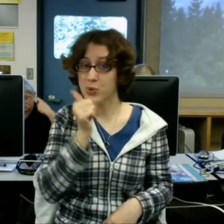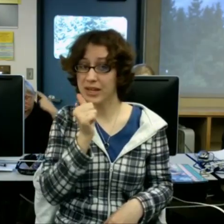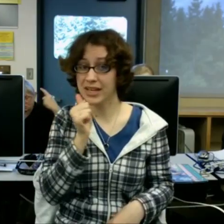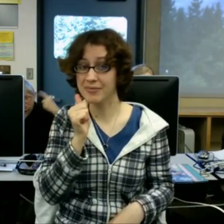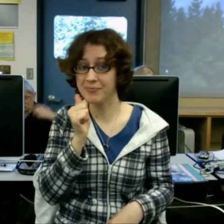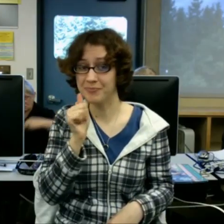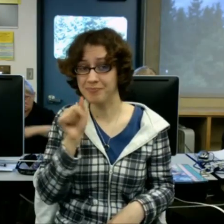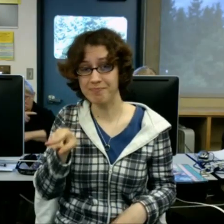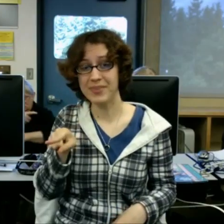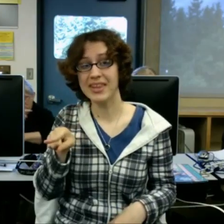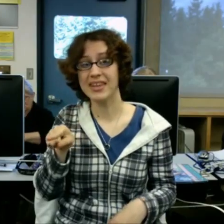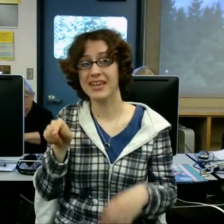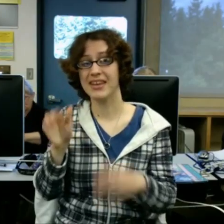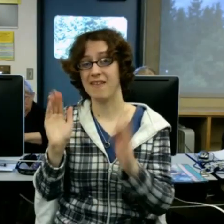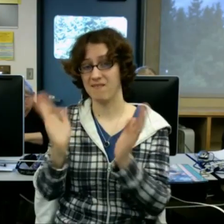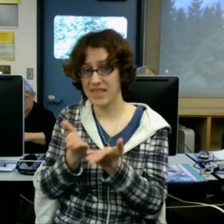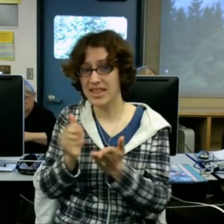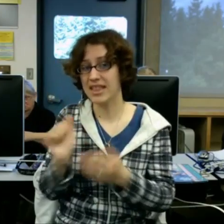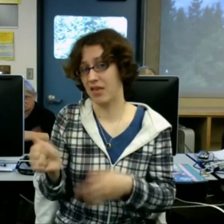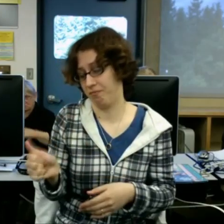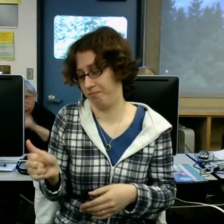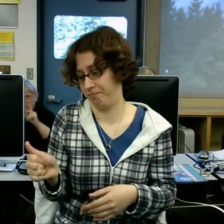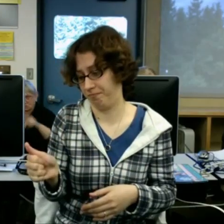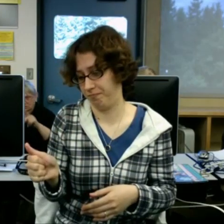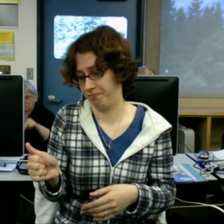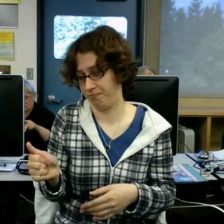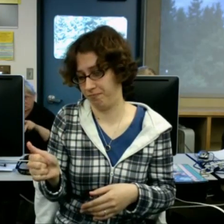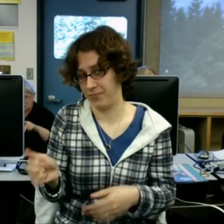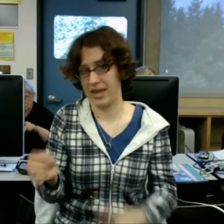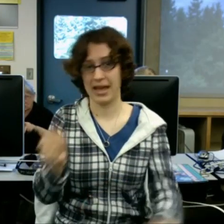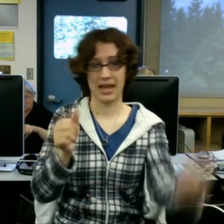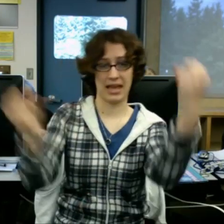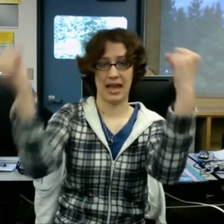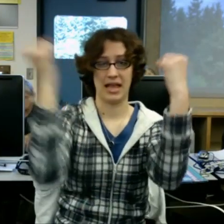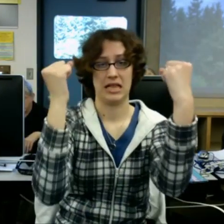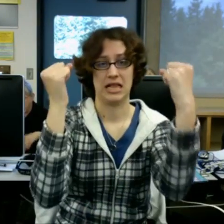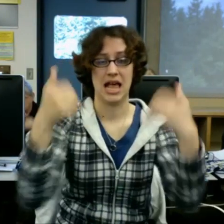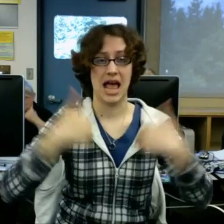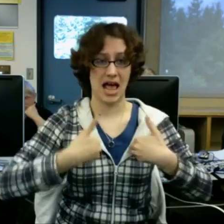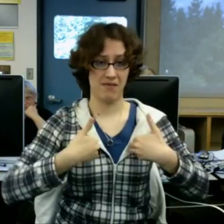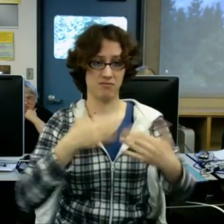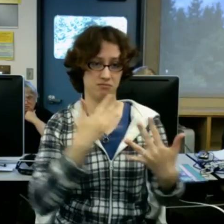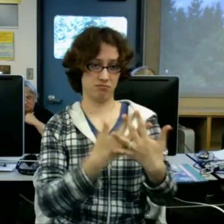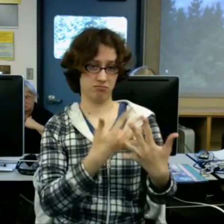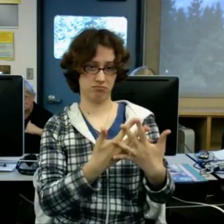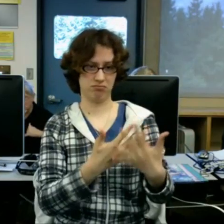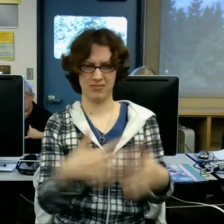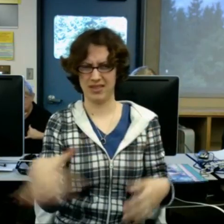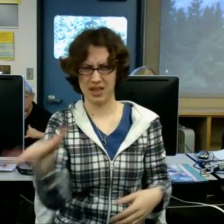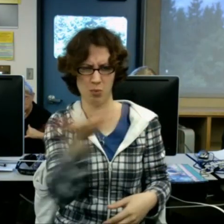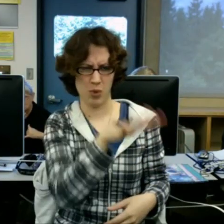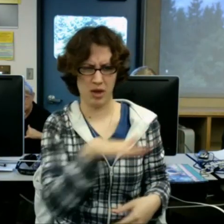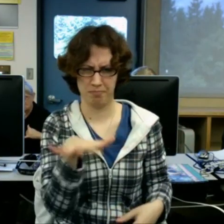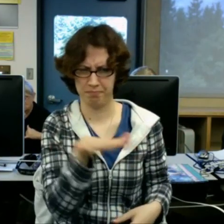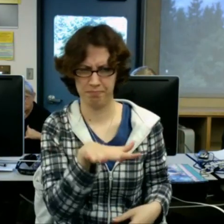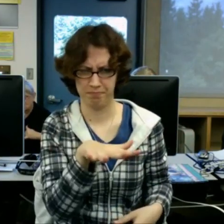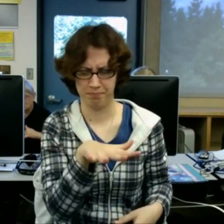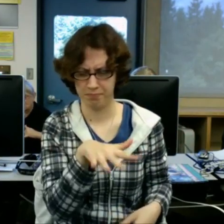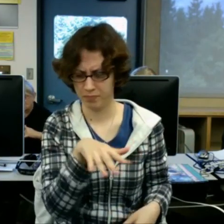Beauty, well, she convinced herself that the castle had a jail somewhere. And